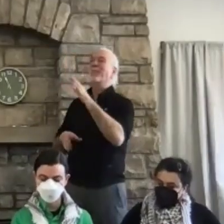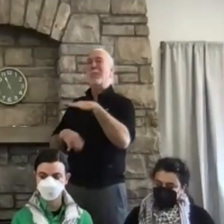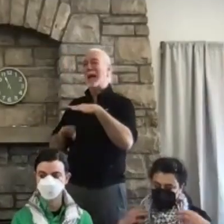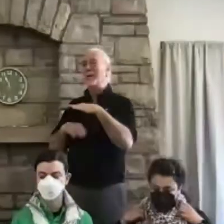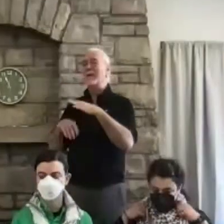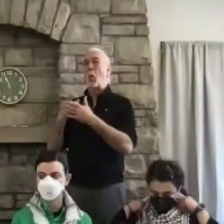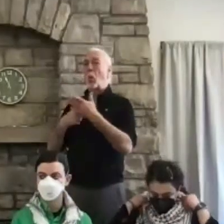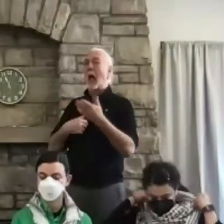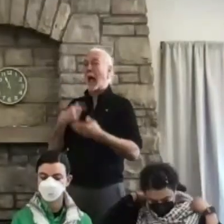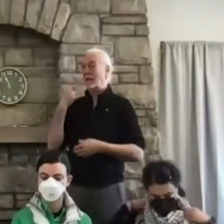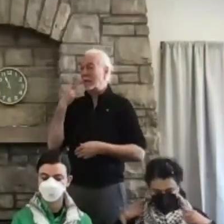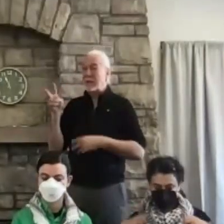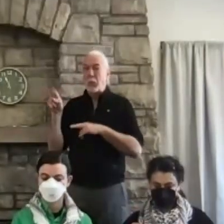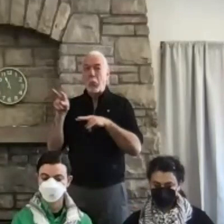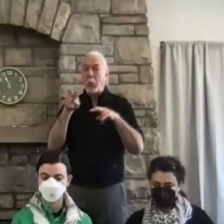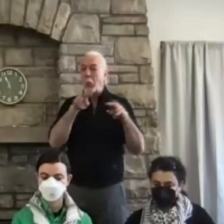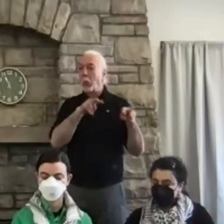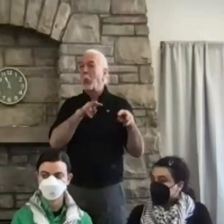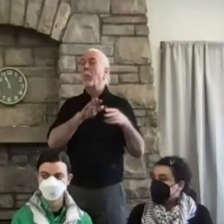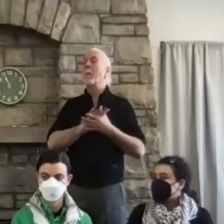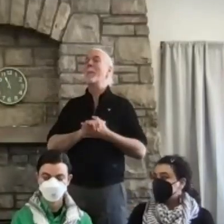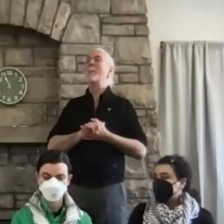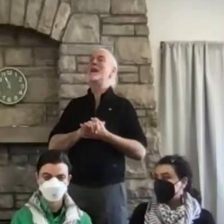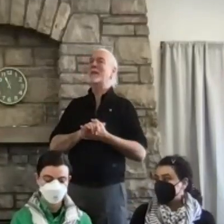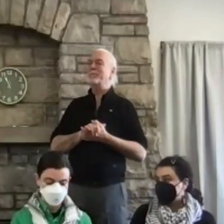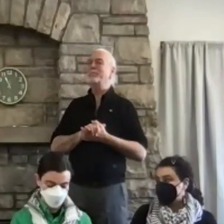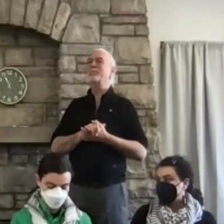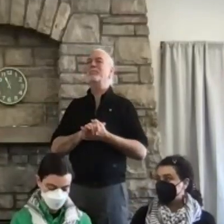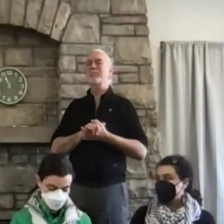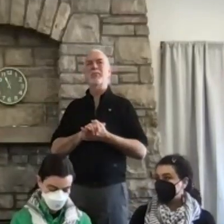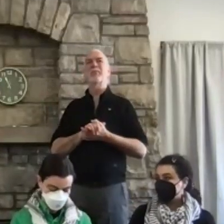I'm seeing is you know,